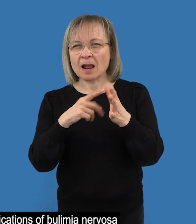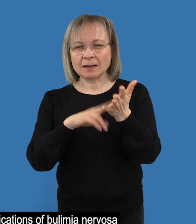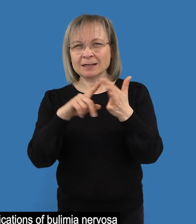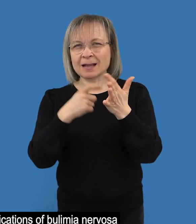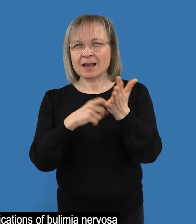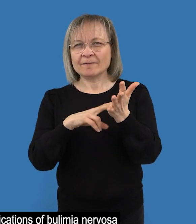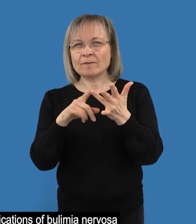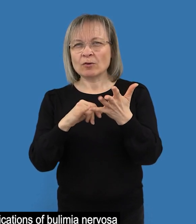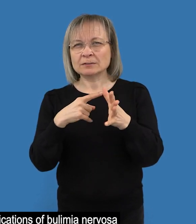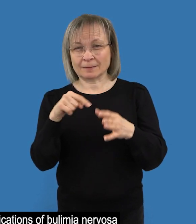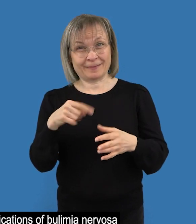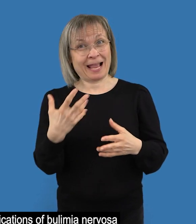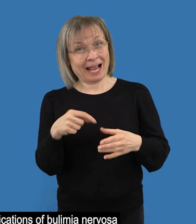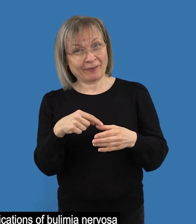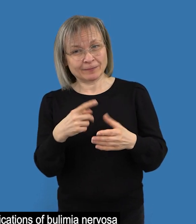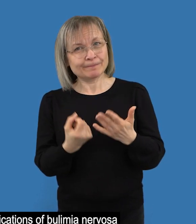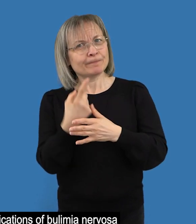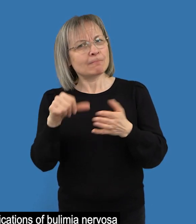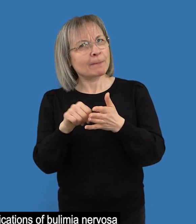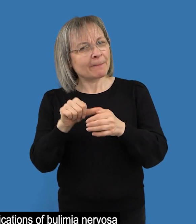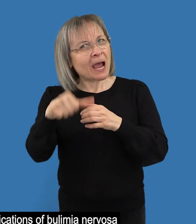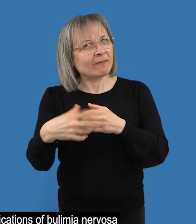Complications of bulimia nervosa.